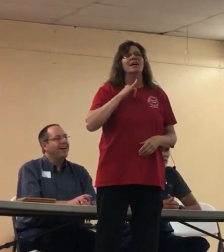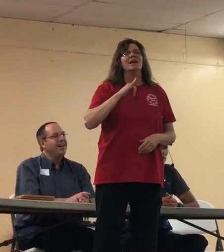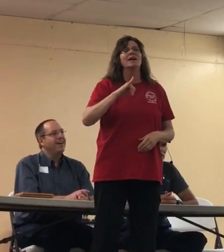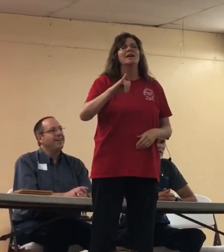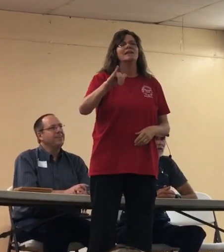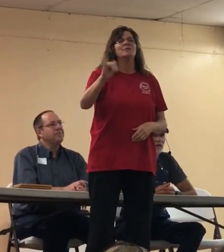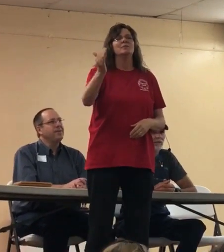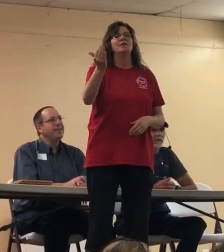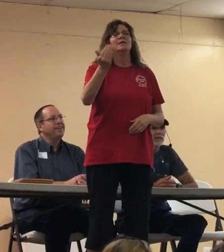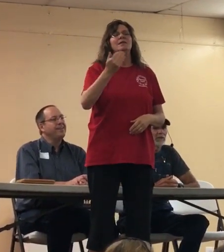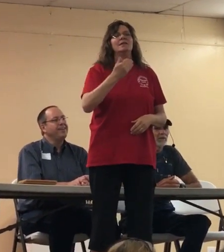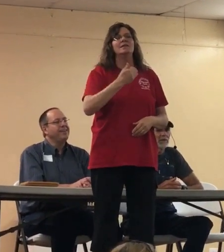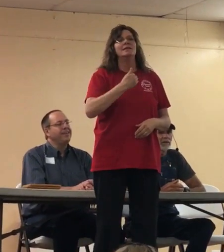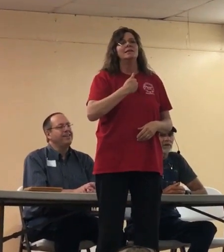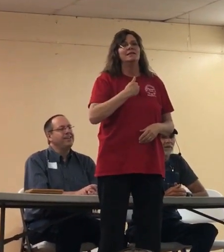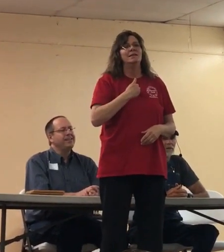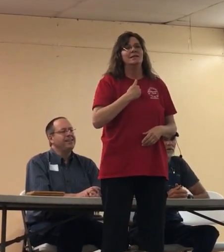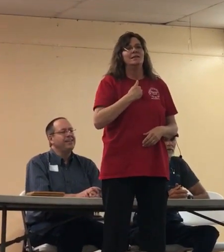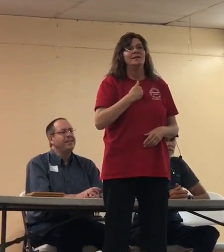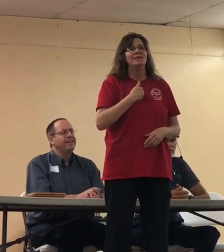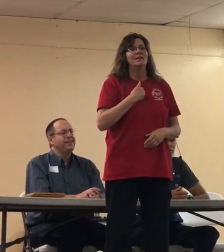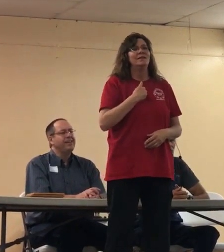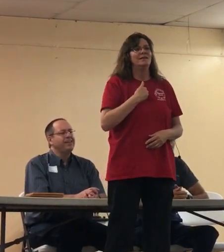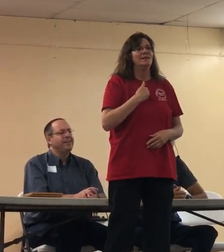might be